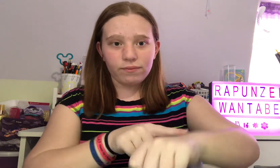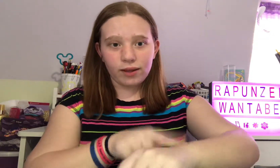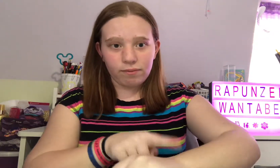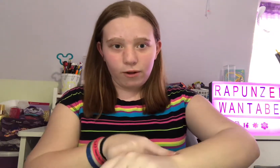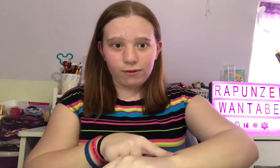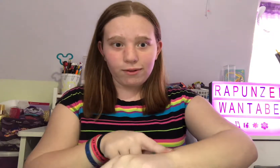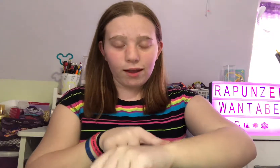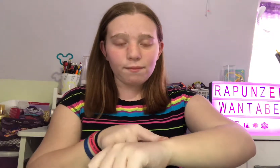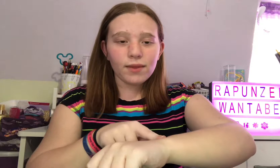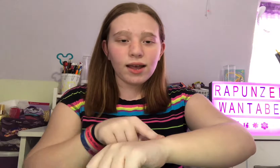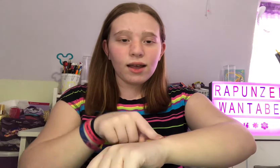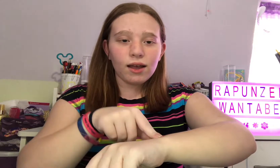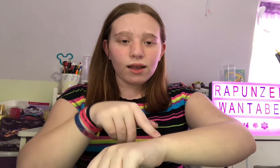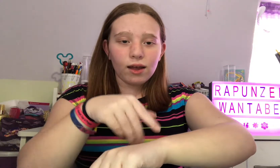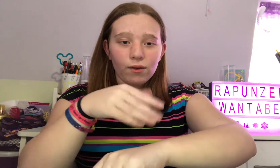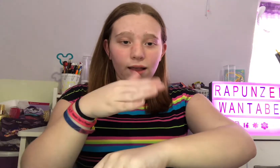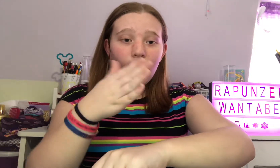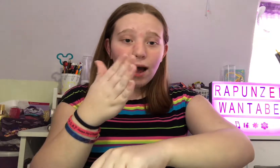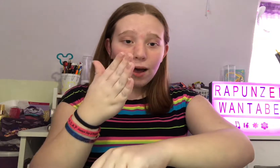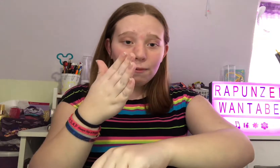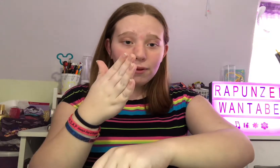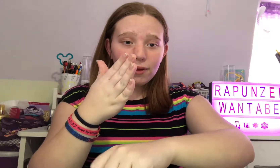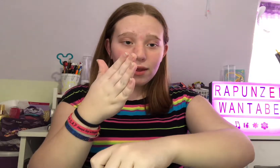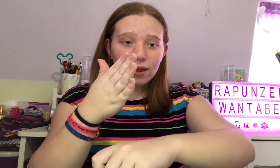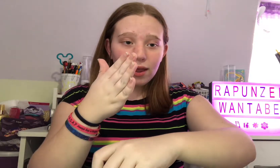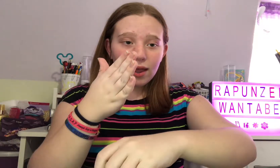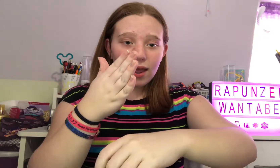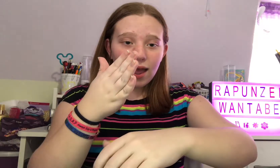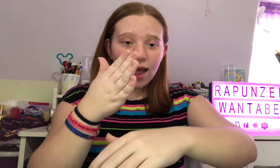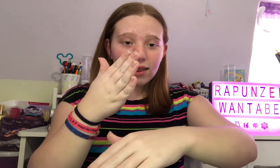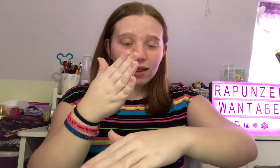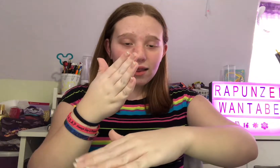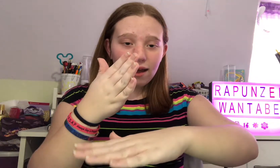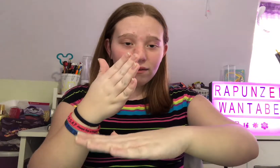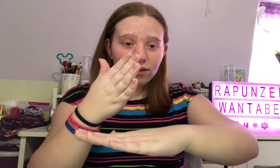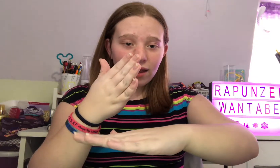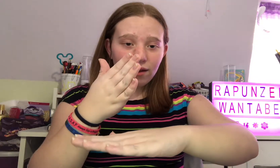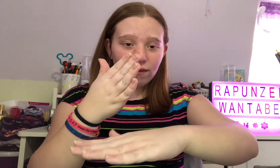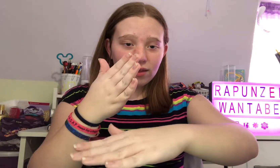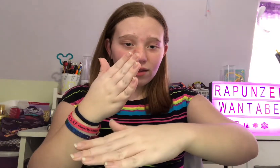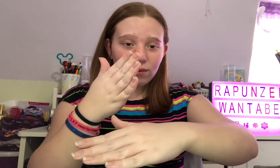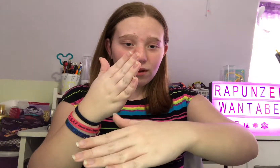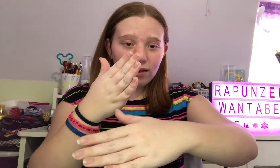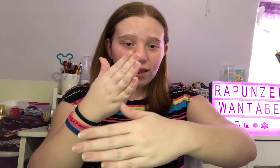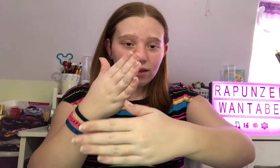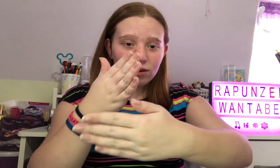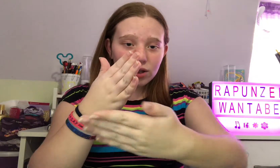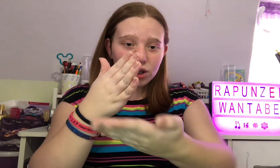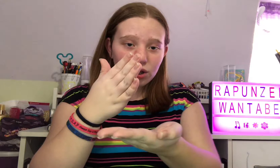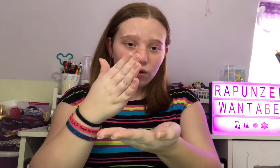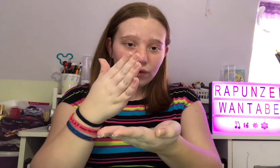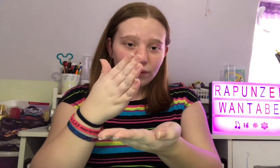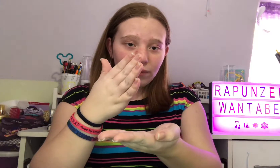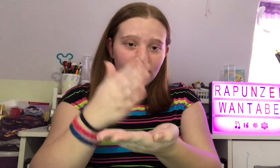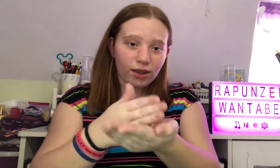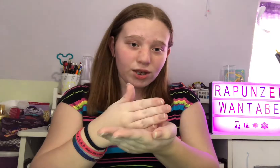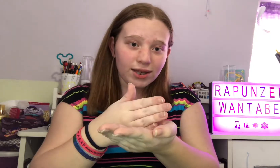like, on the time, it goes up, and then after that you have this one, and then it'll just turn over, and then you just